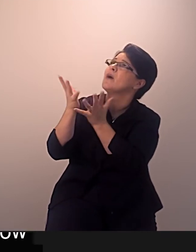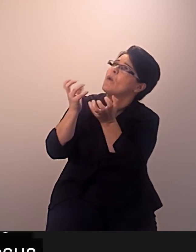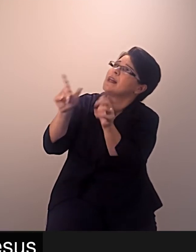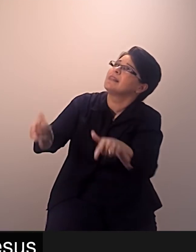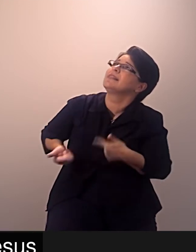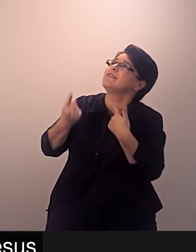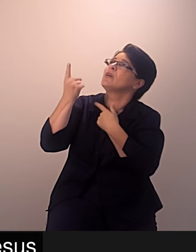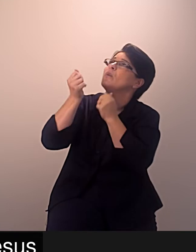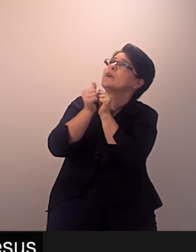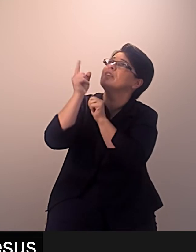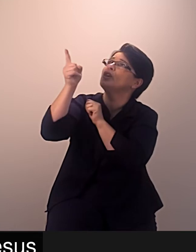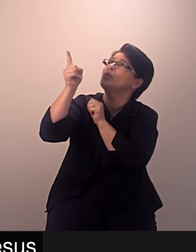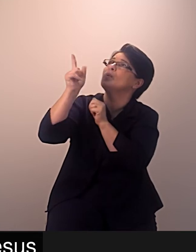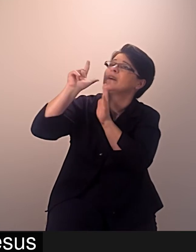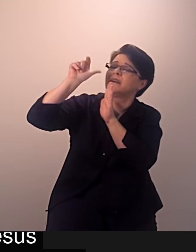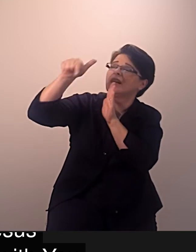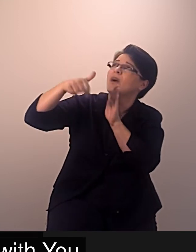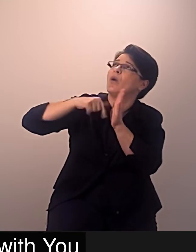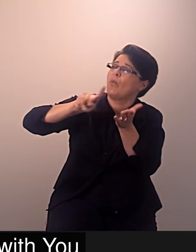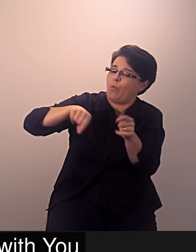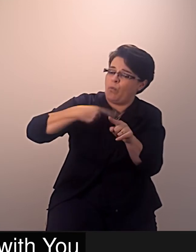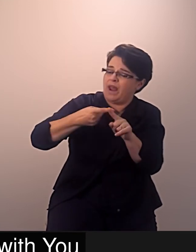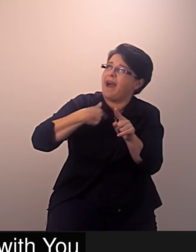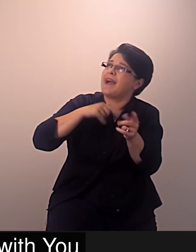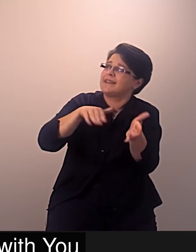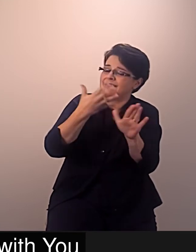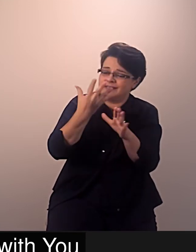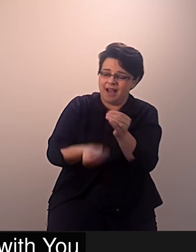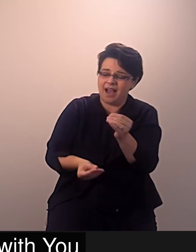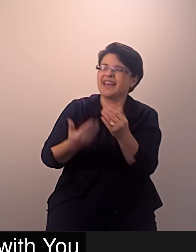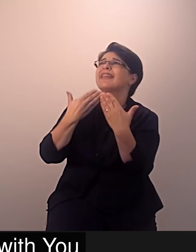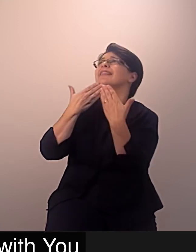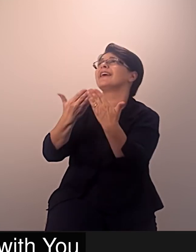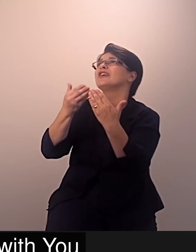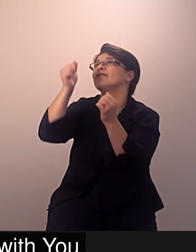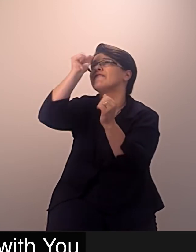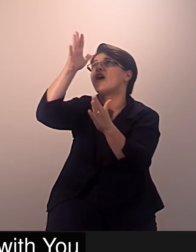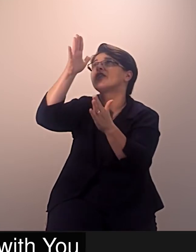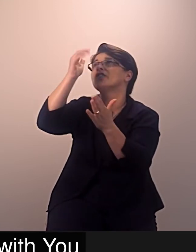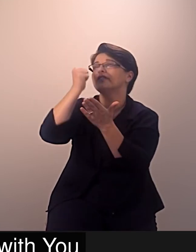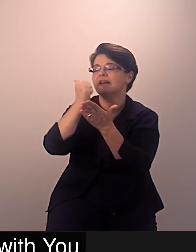you when I die. Thank you, Father. Amen.